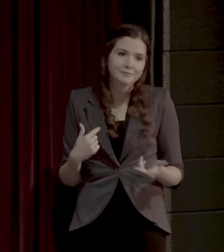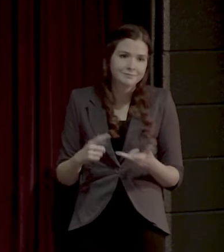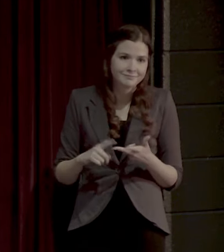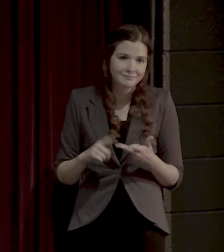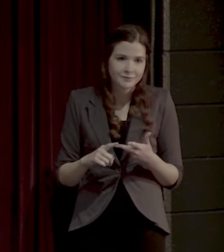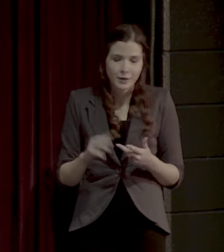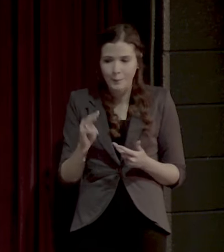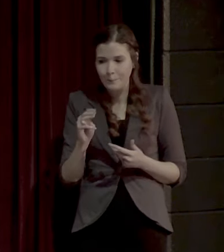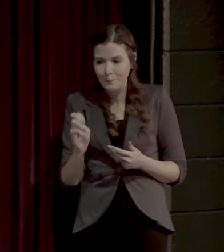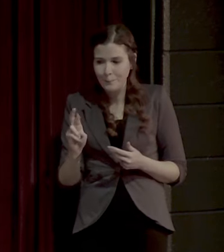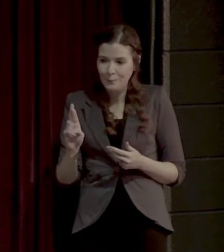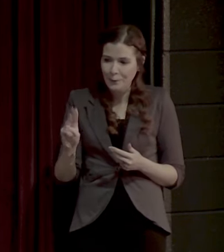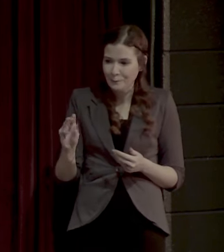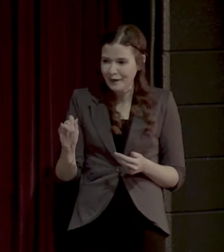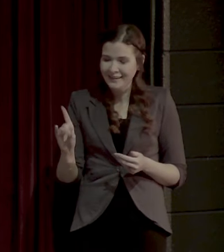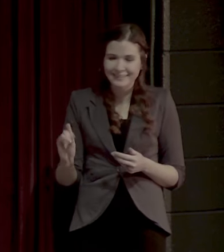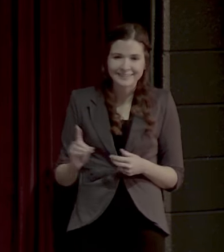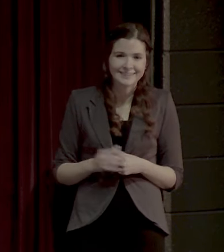a mermaid.